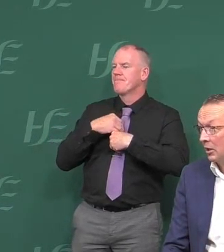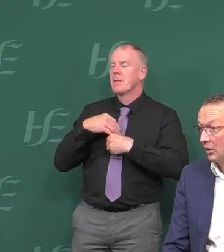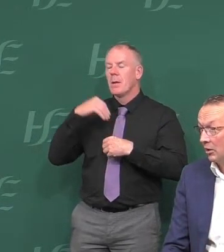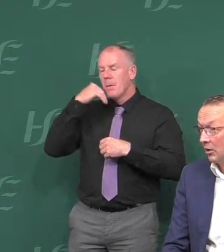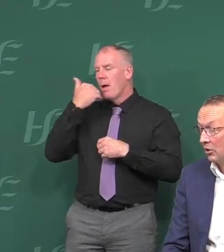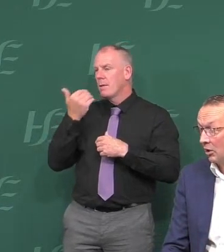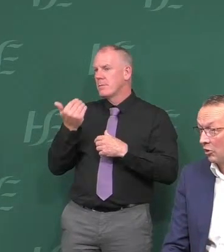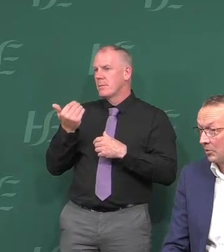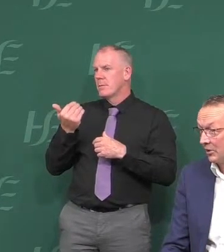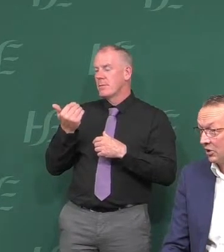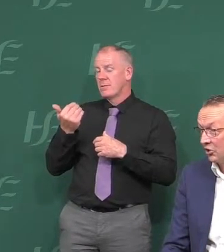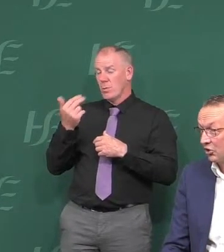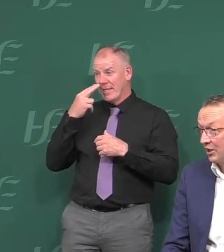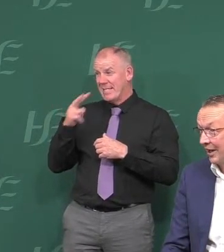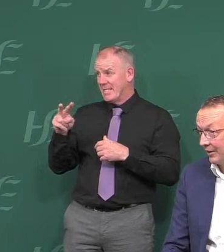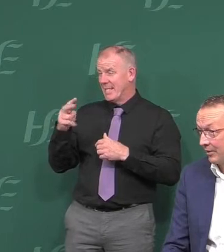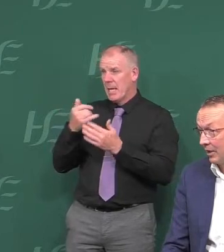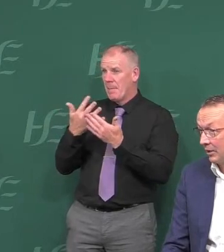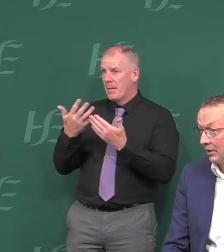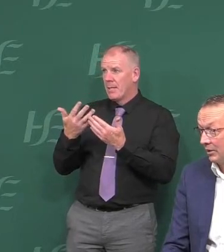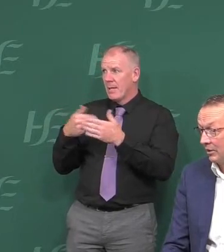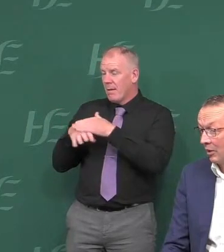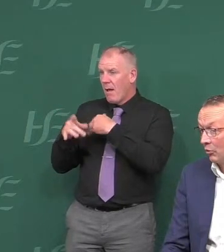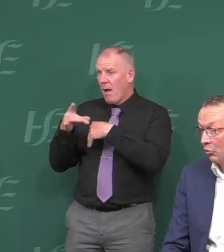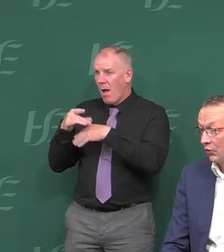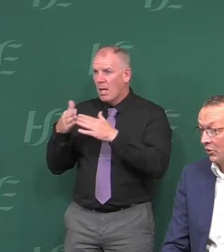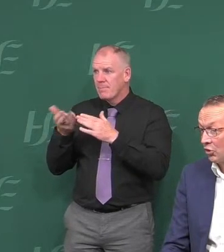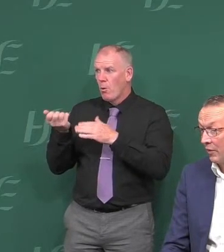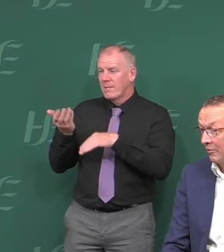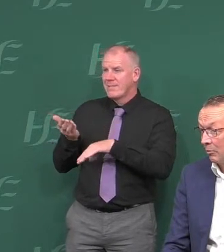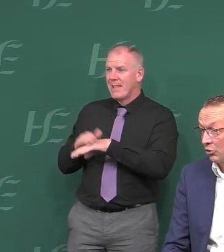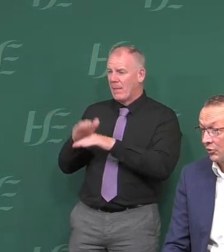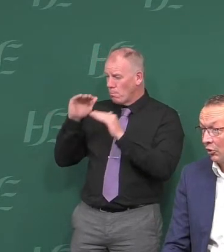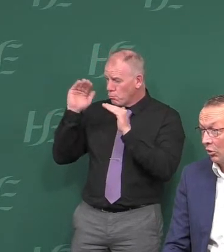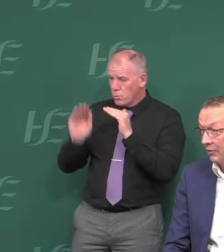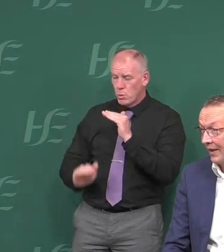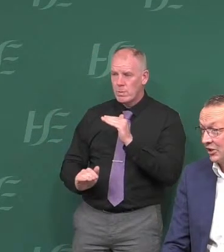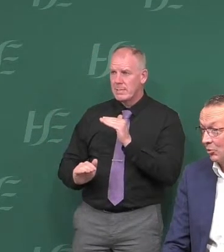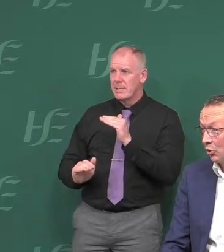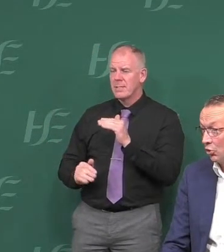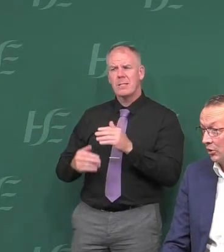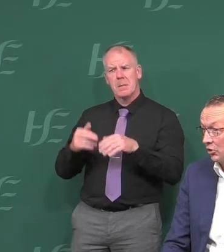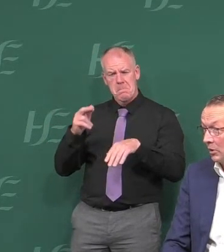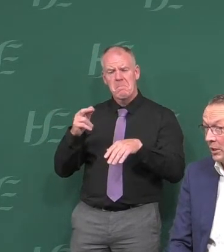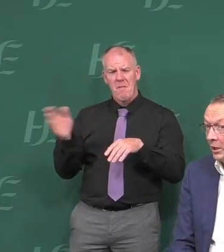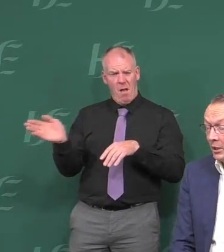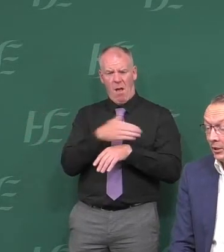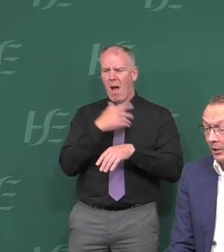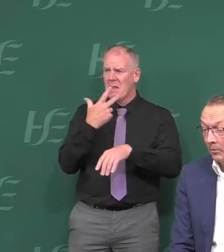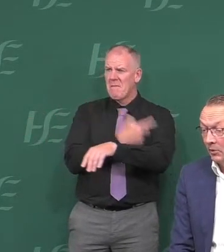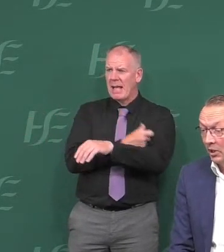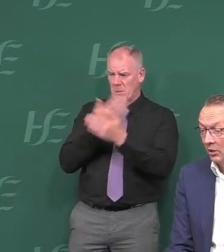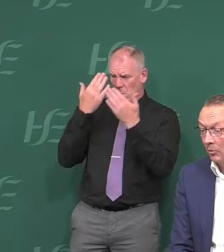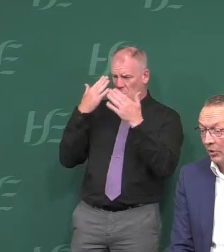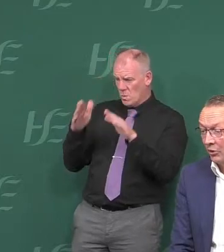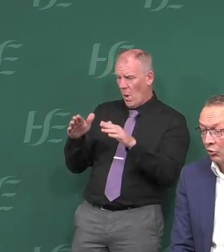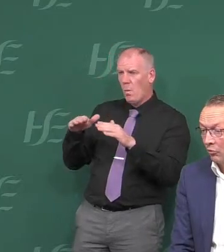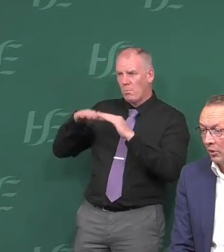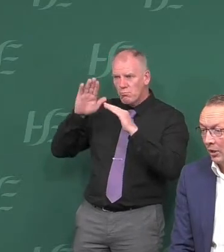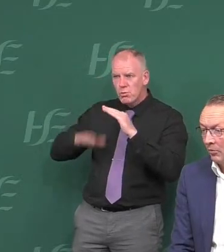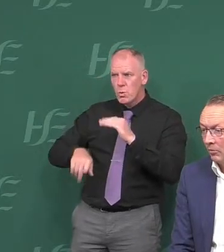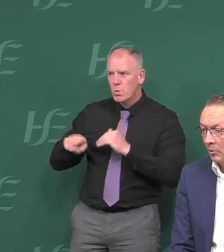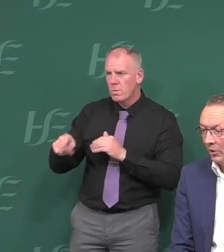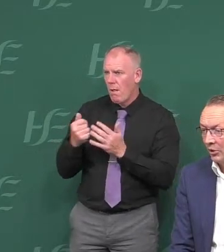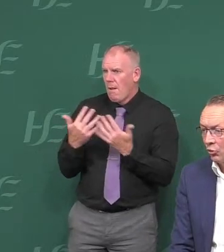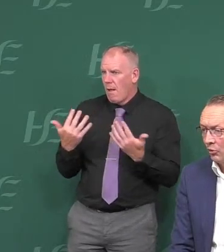by hospitalizations and death. And those figures are very robust for all the vaccines we're using. So the